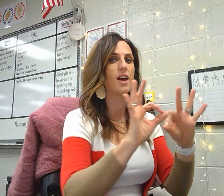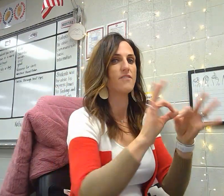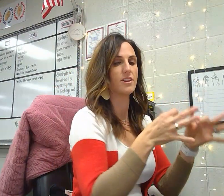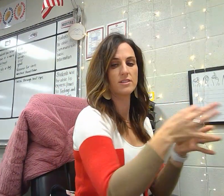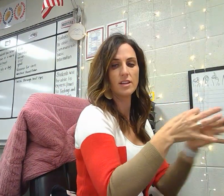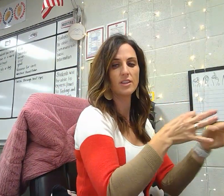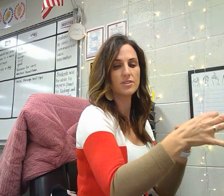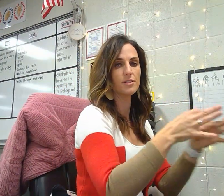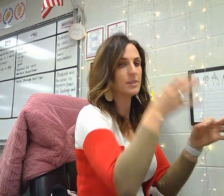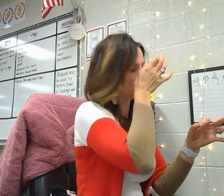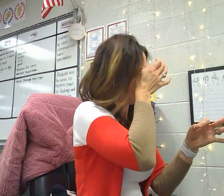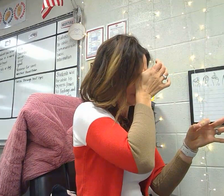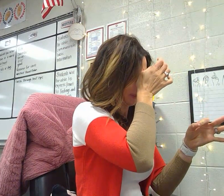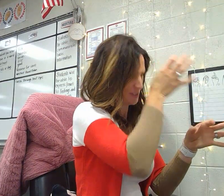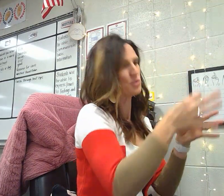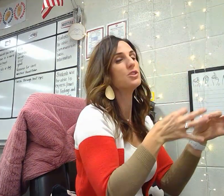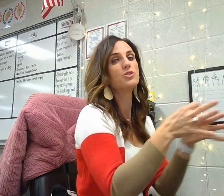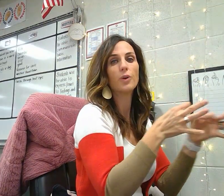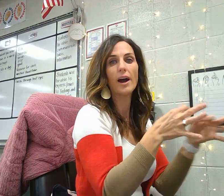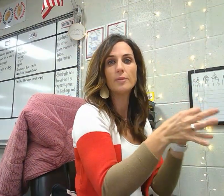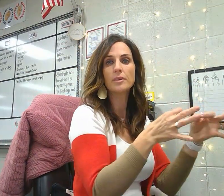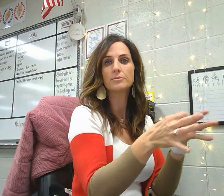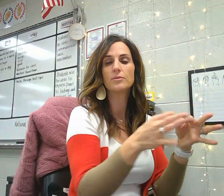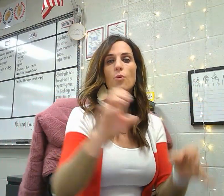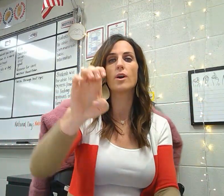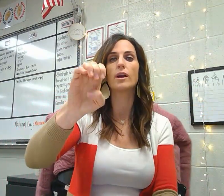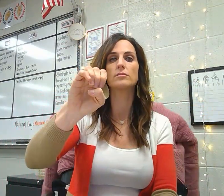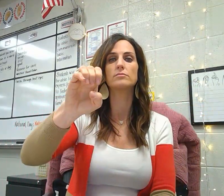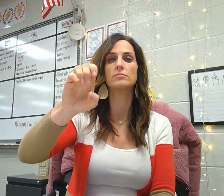F hands. It also means to describe or